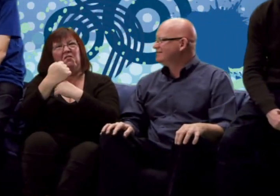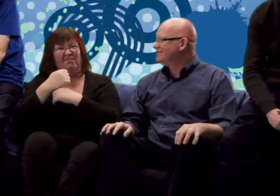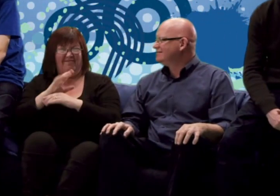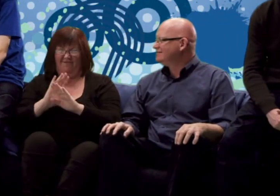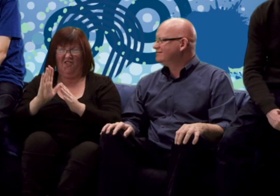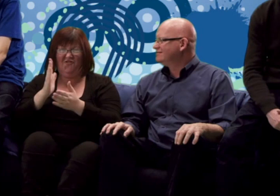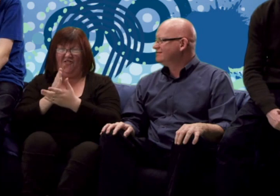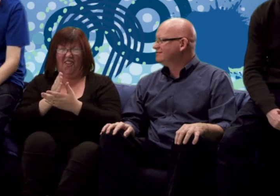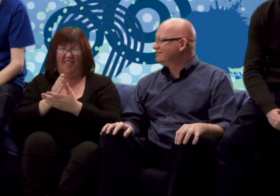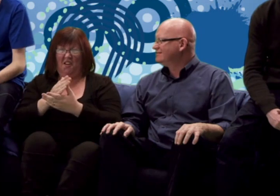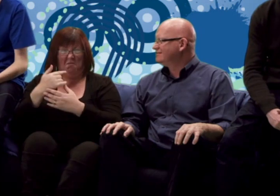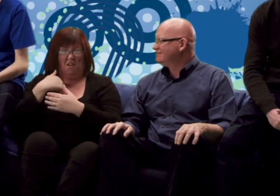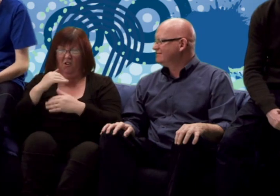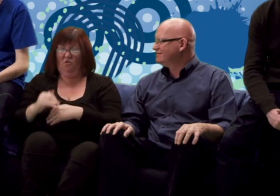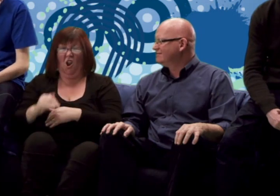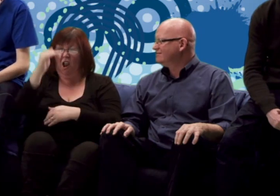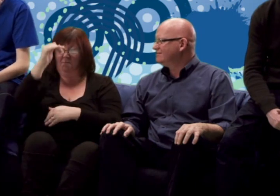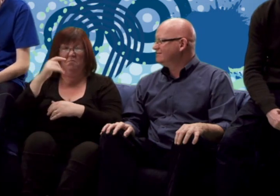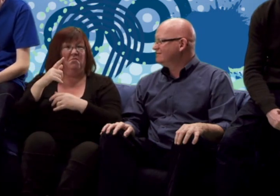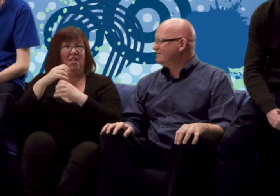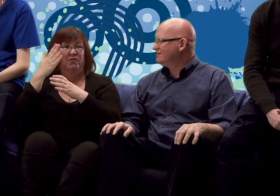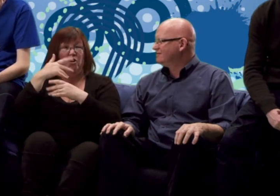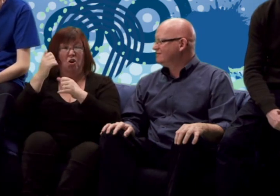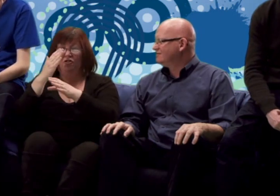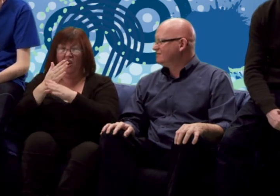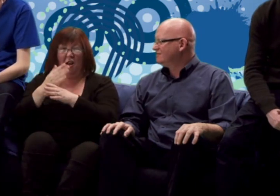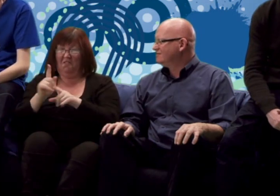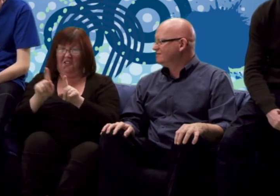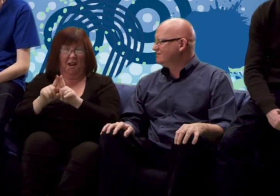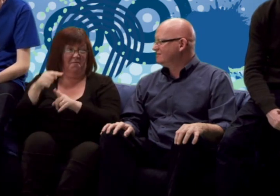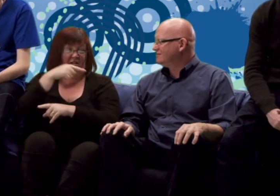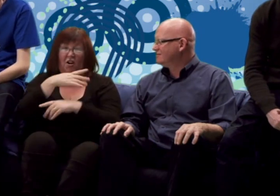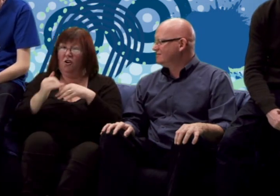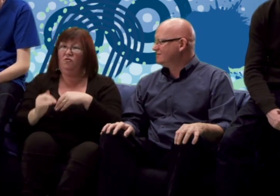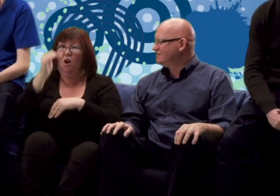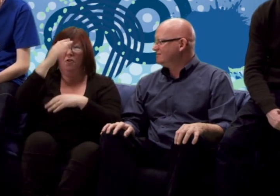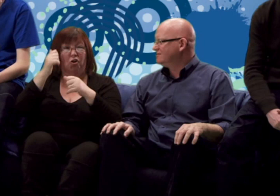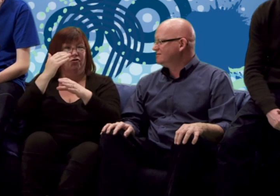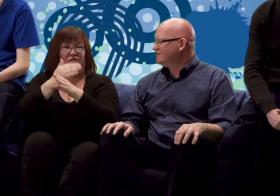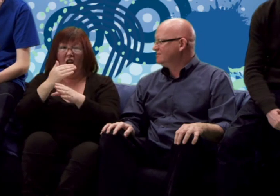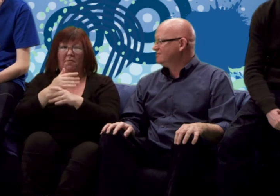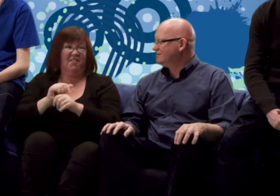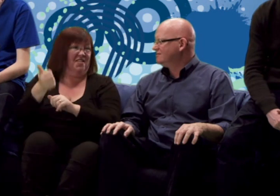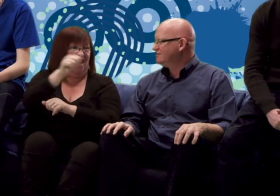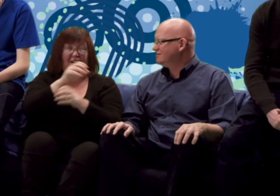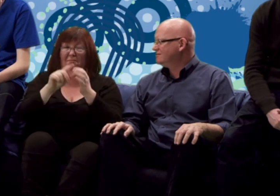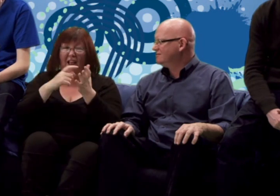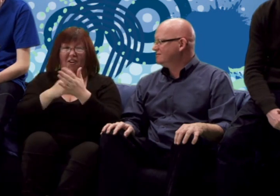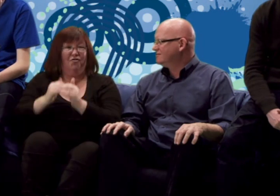To be honest, being deaf has never held us back. I think we've grown up. We've all had a job. I think, you know, Barry's grown up, he's got a